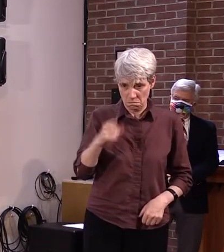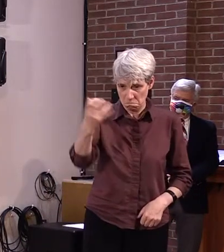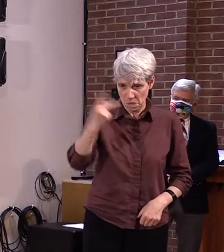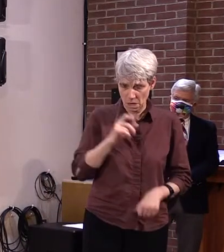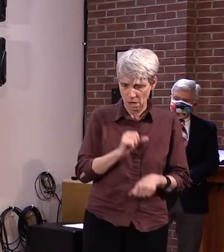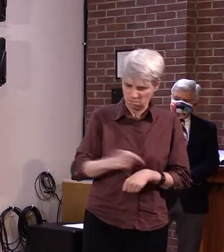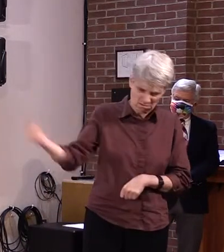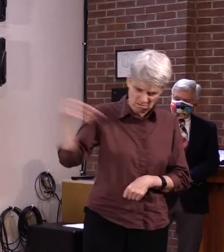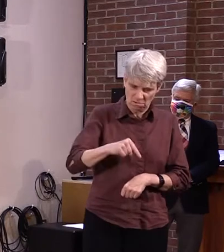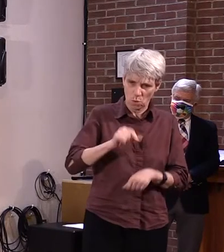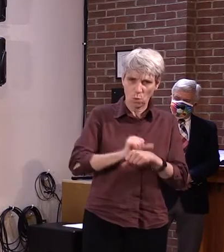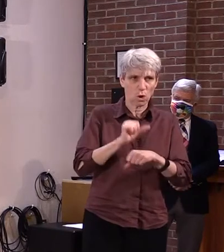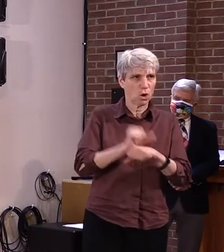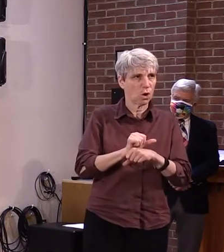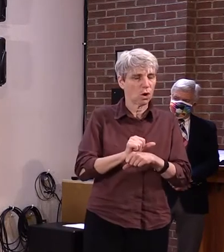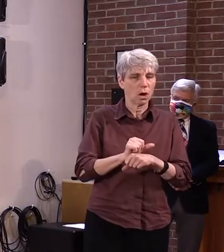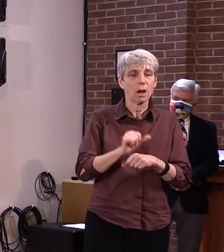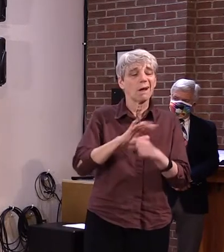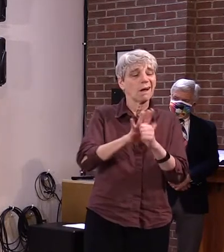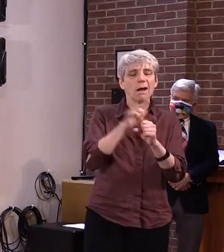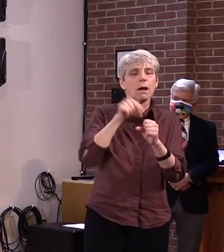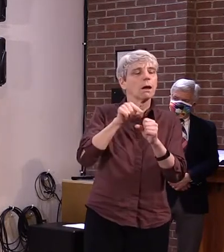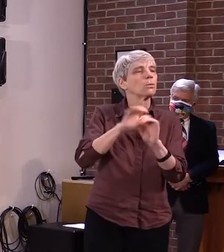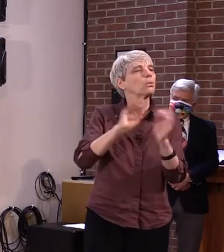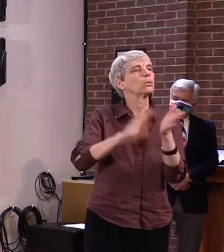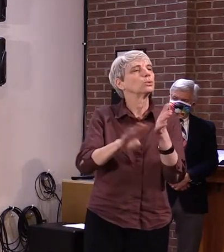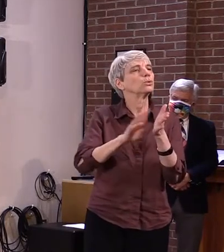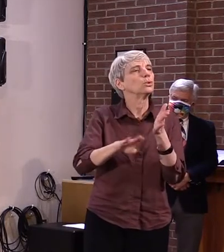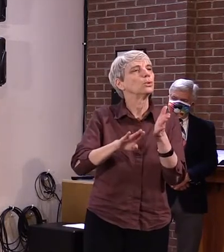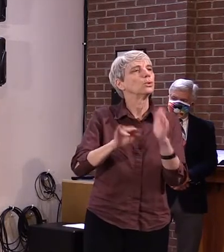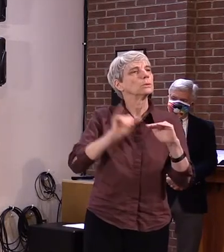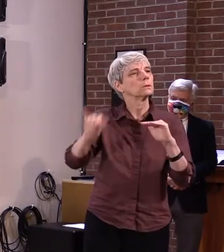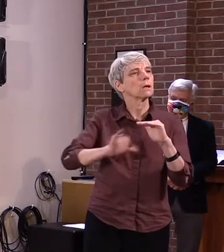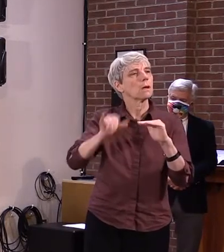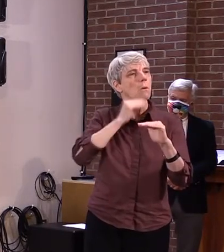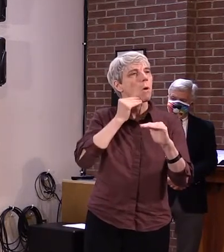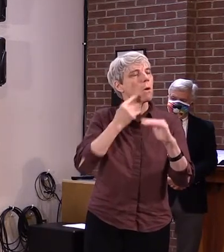week or two or however long they need to.